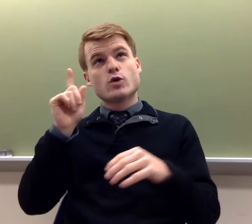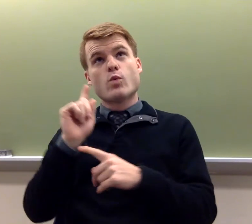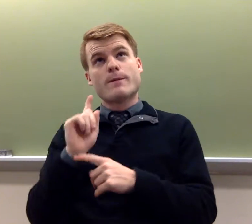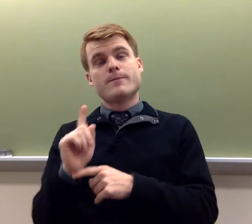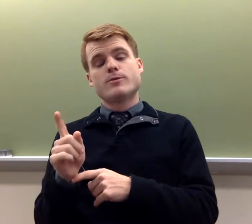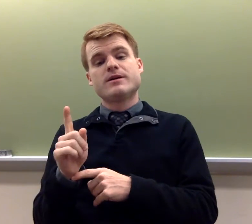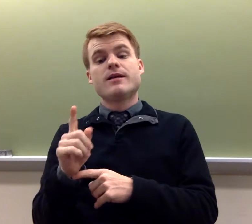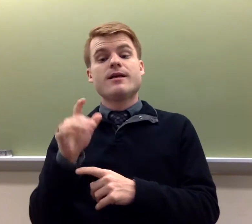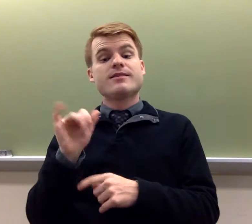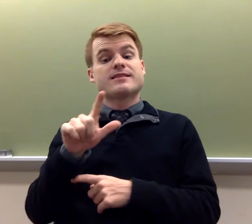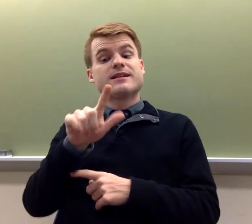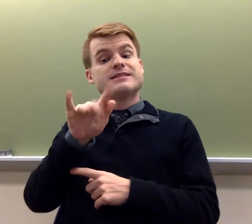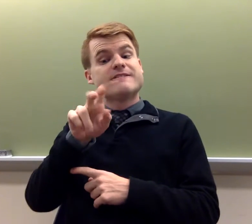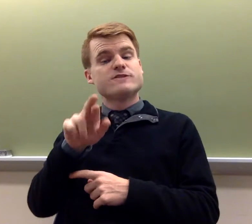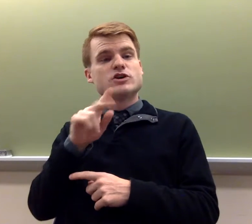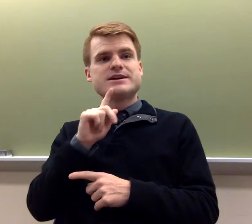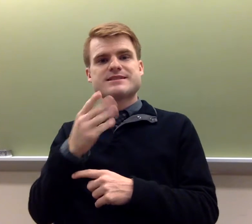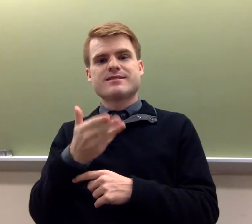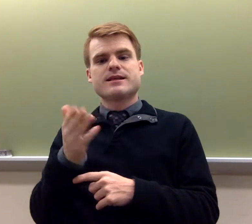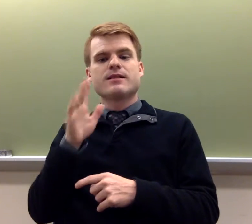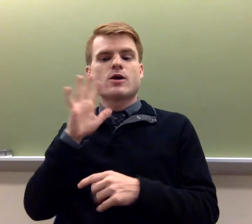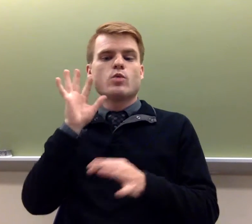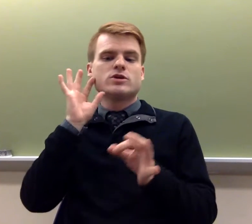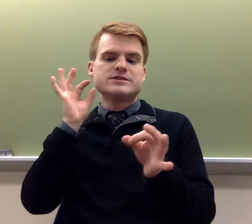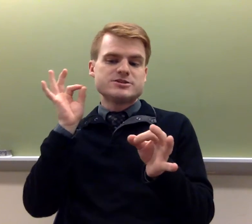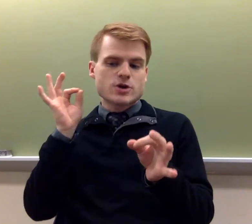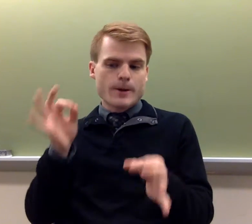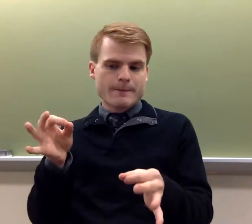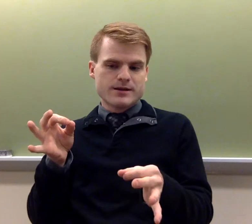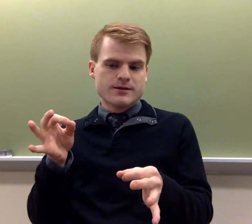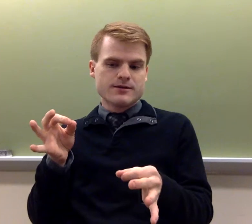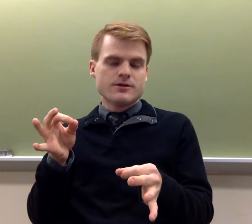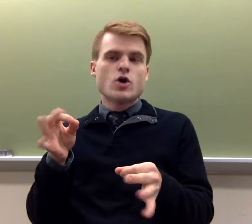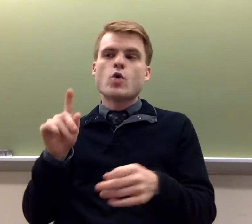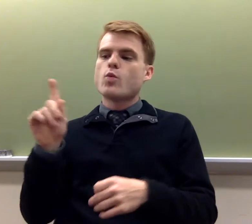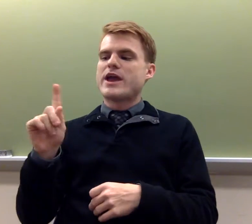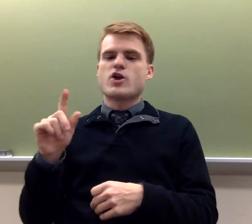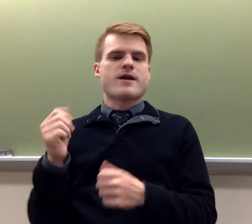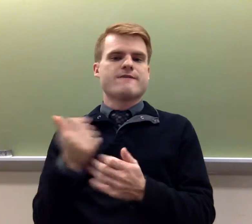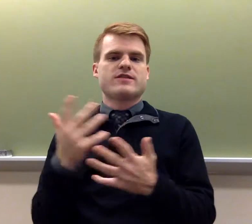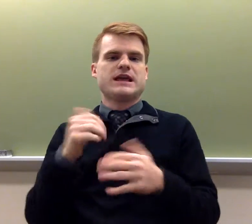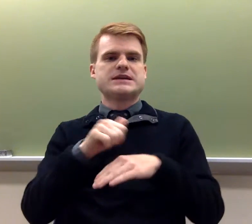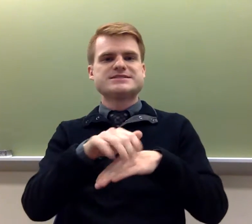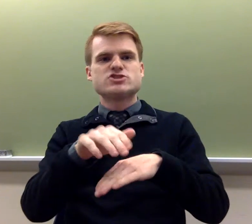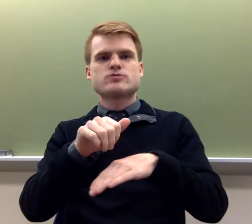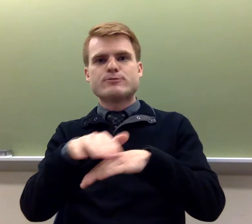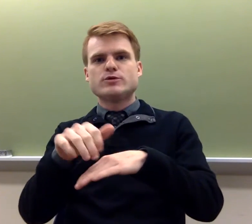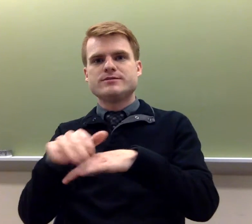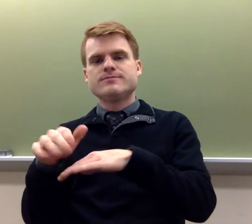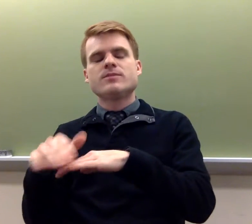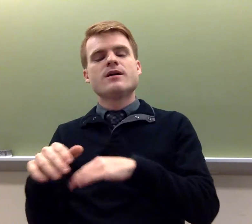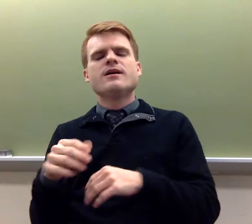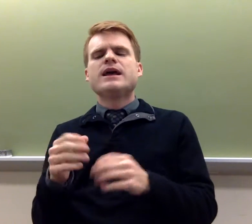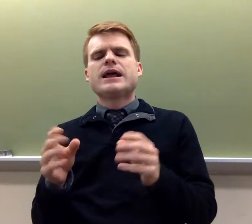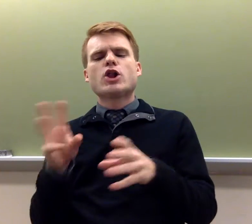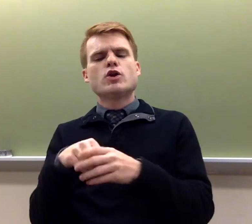that the liver is the thing that's going to determine where everything gets distributed, including how much potassium do I have to send